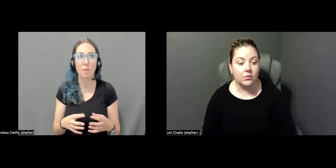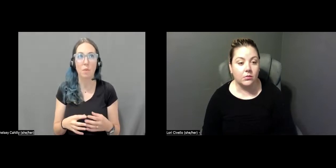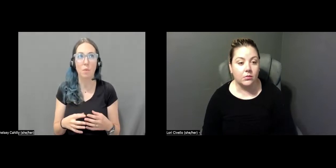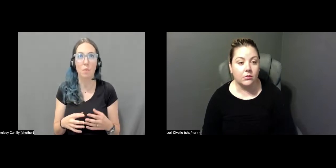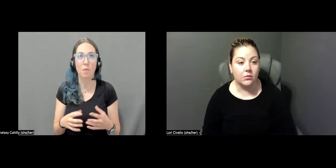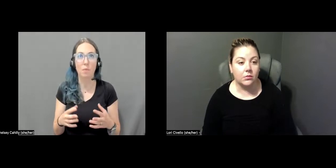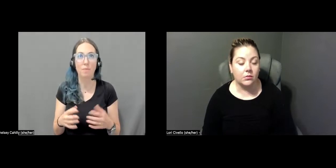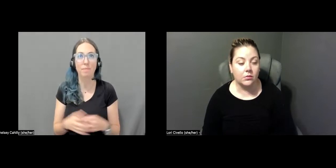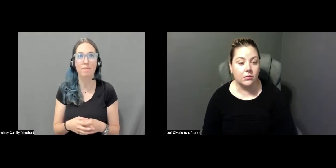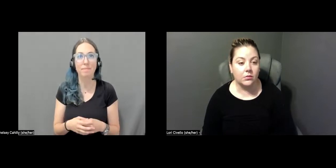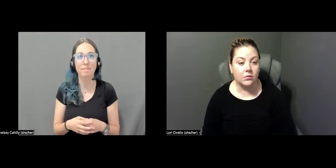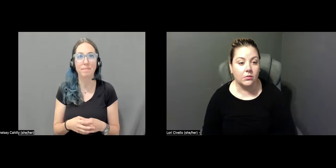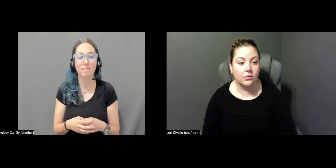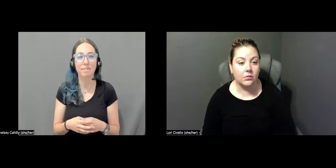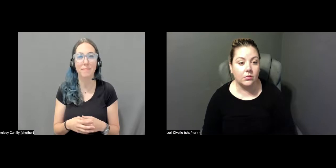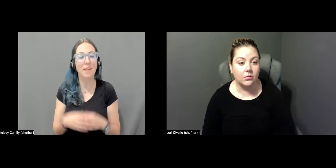that